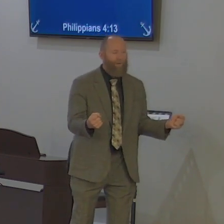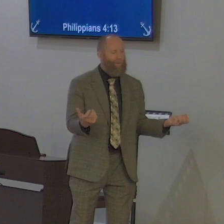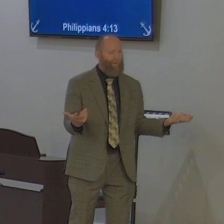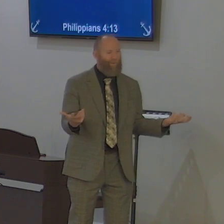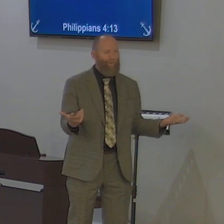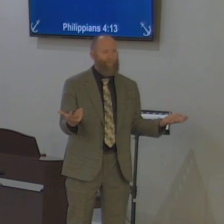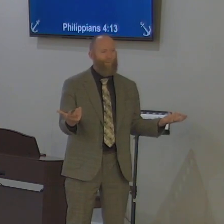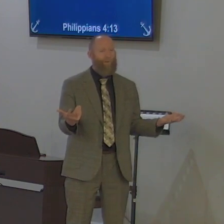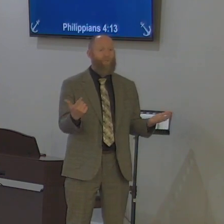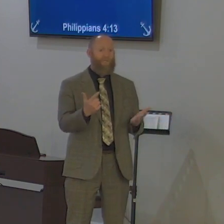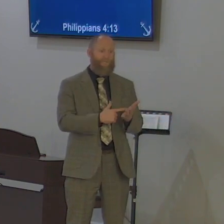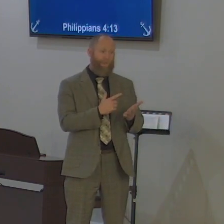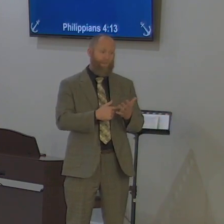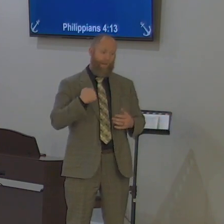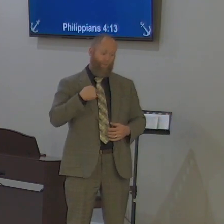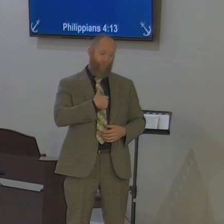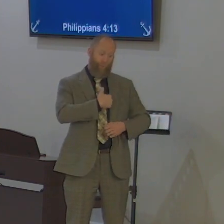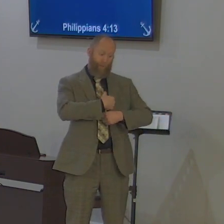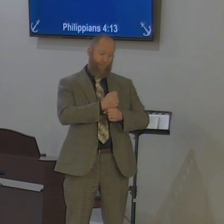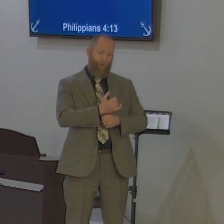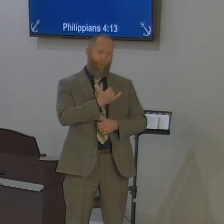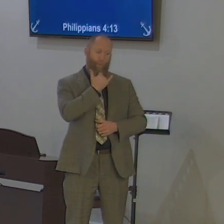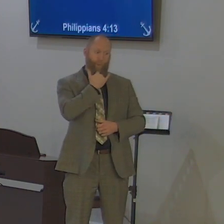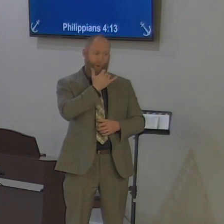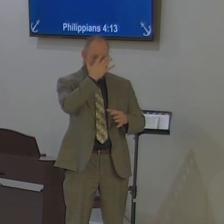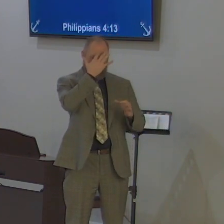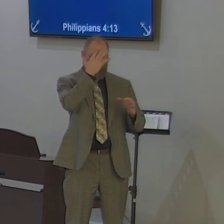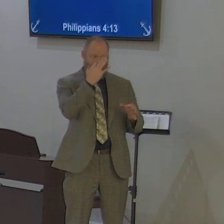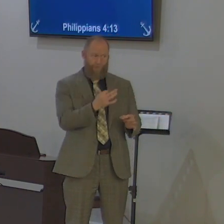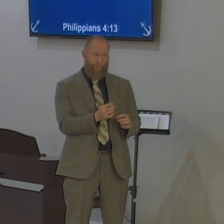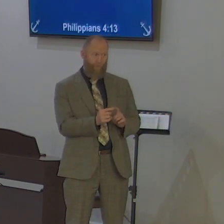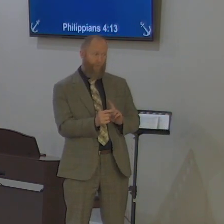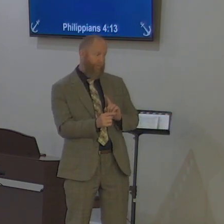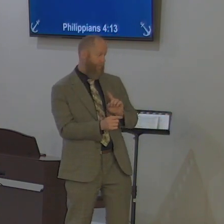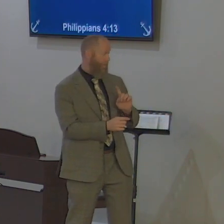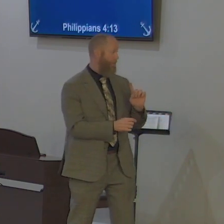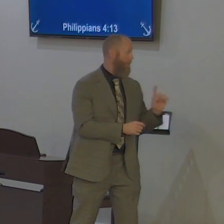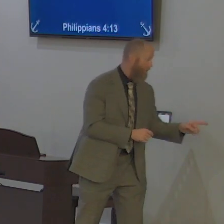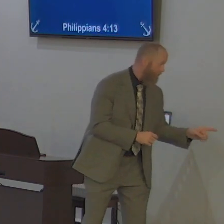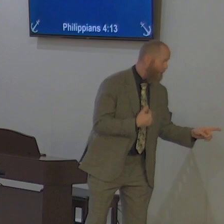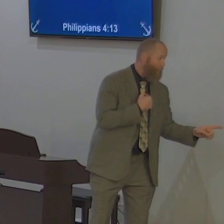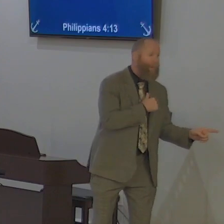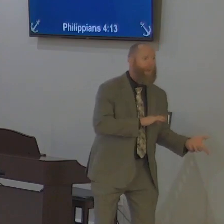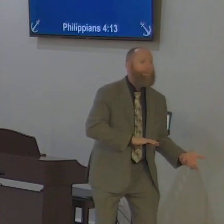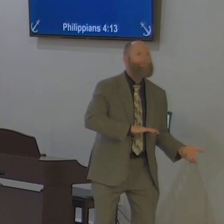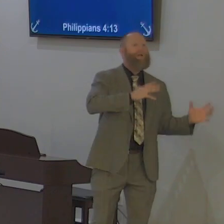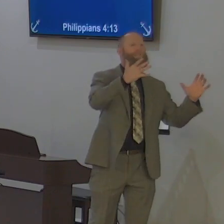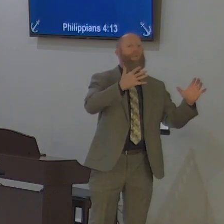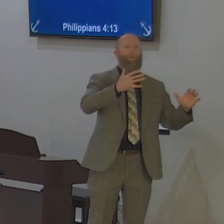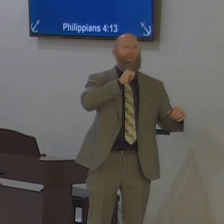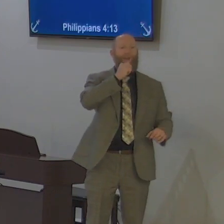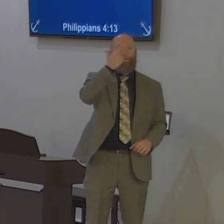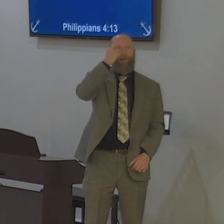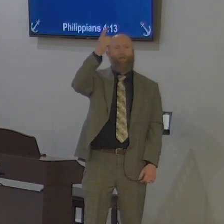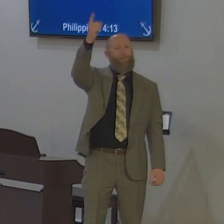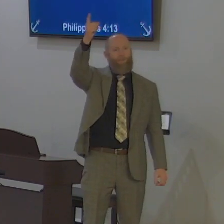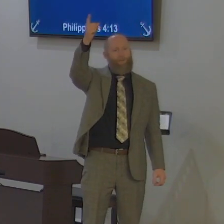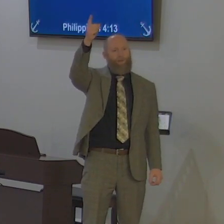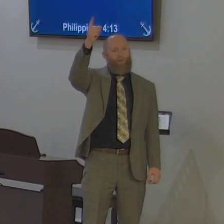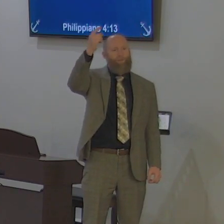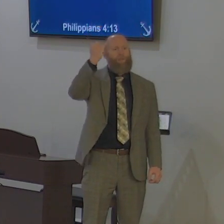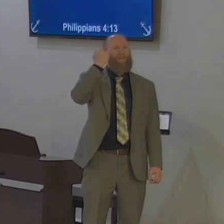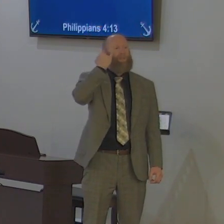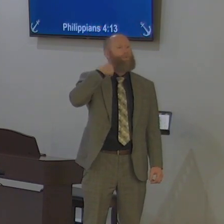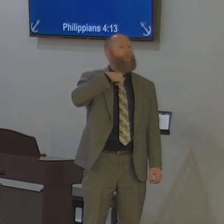mistakes. Sorry, but bankruptcy because you're stupid is just bankruptcy because you've made unwise decisions. Let me say it that